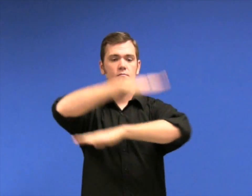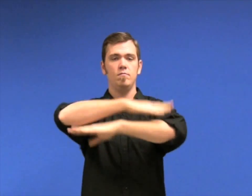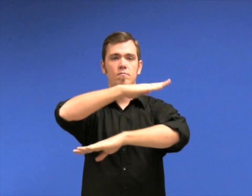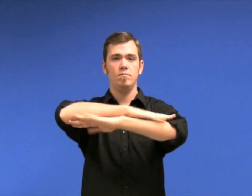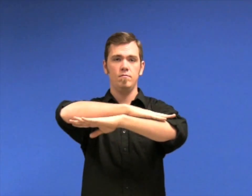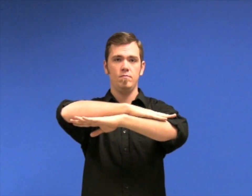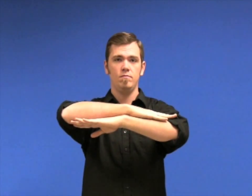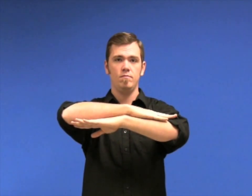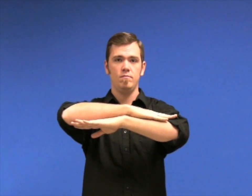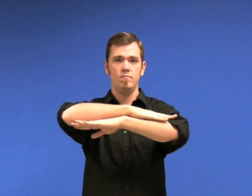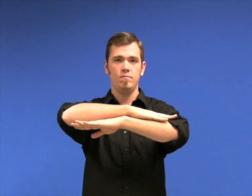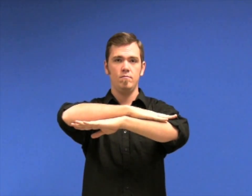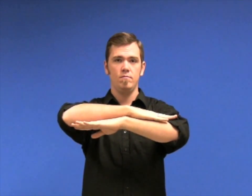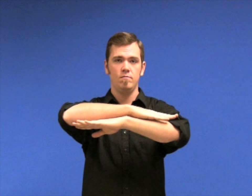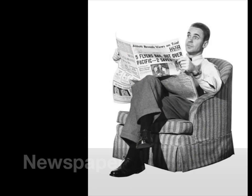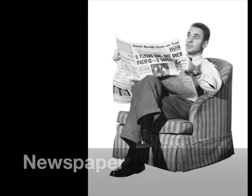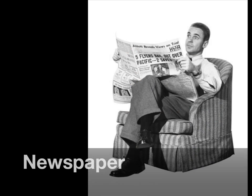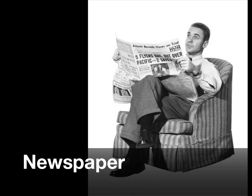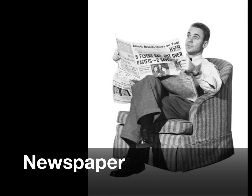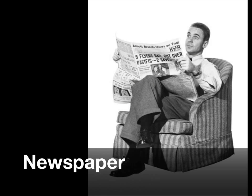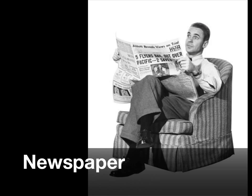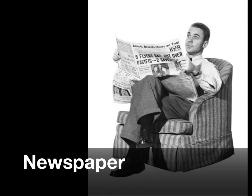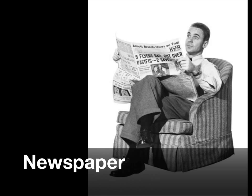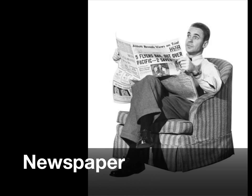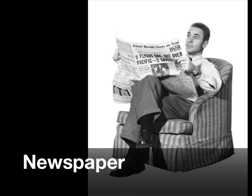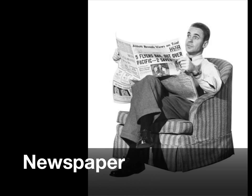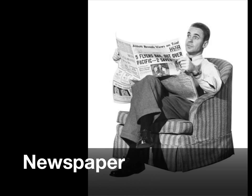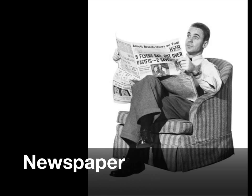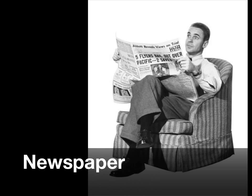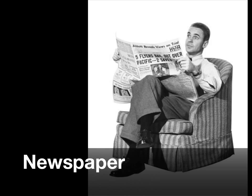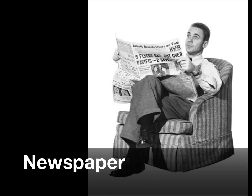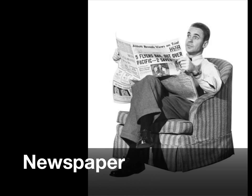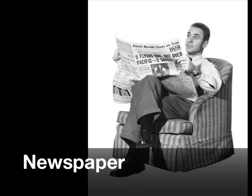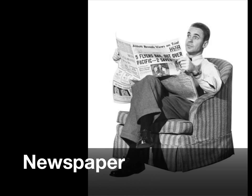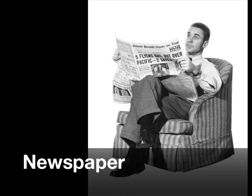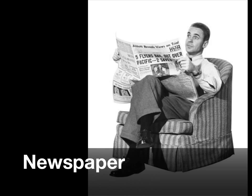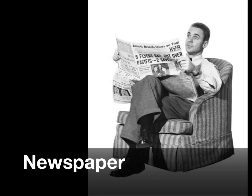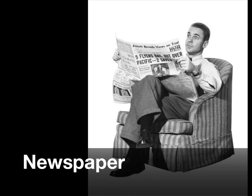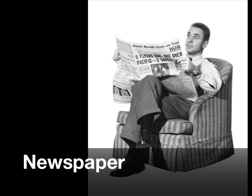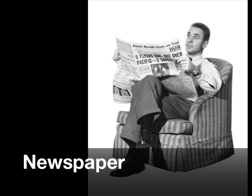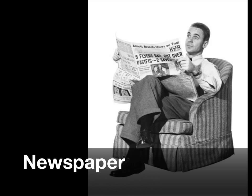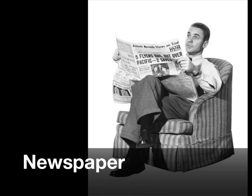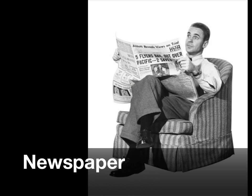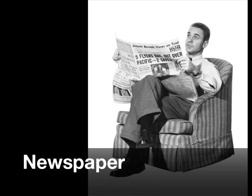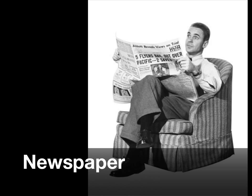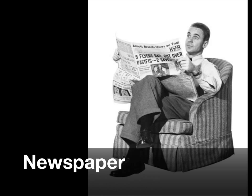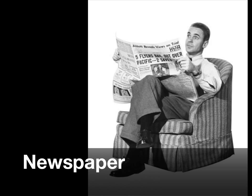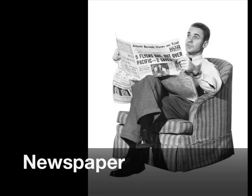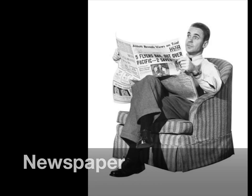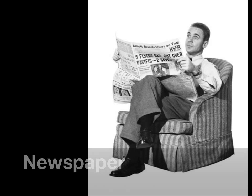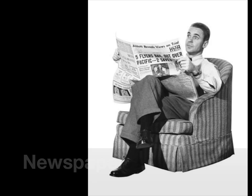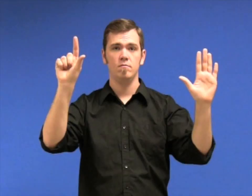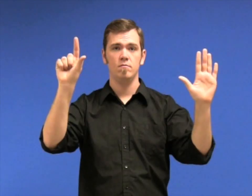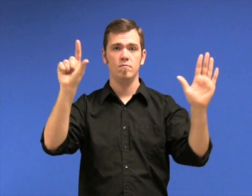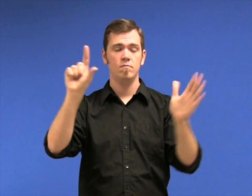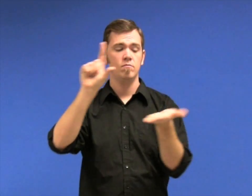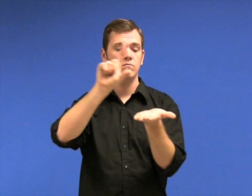me. Table. All right, the sign for newspaper. Newspaper. It's also the sign for print, and